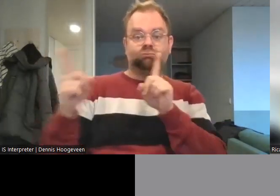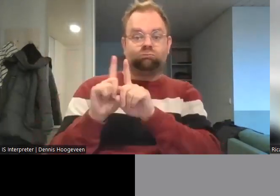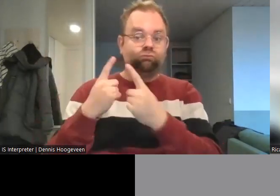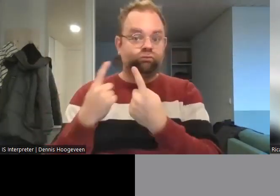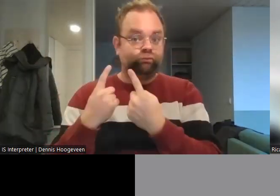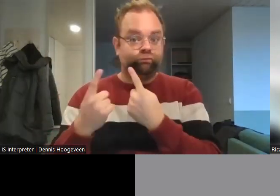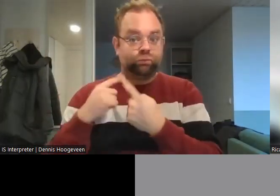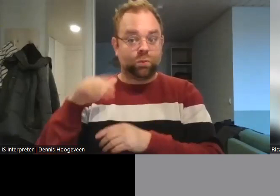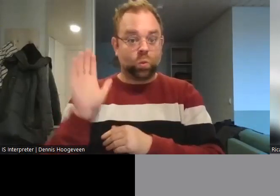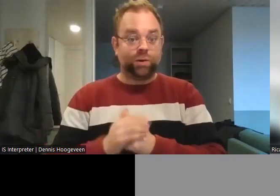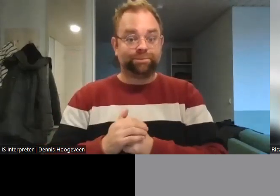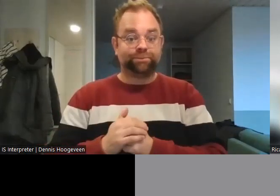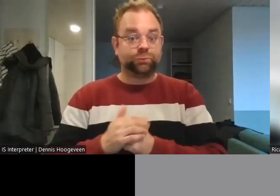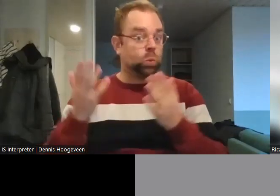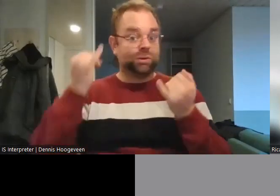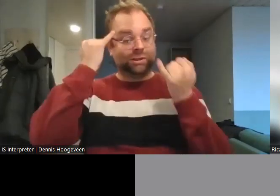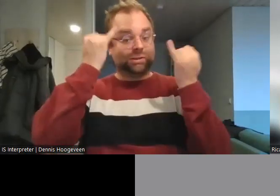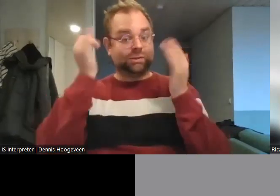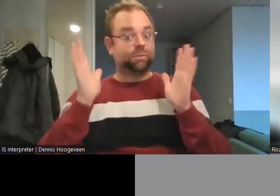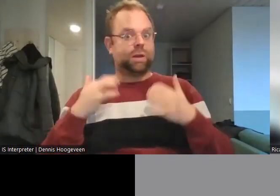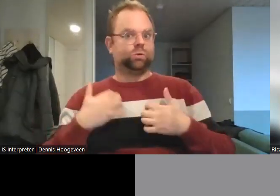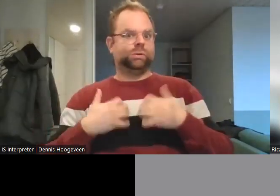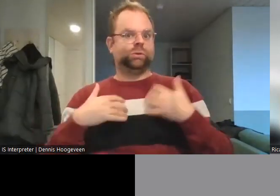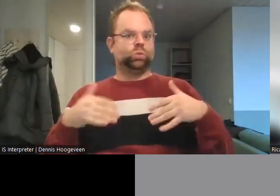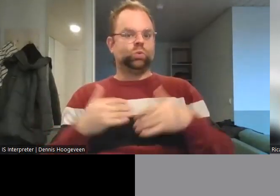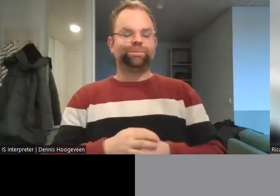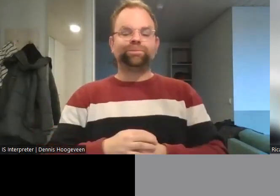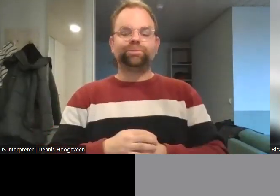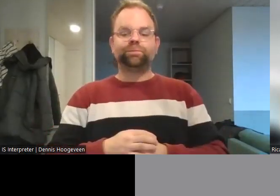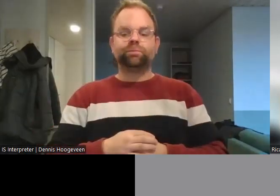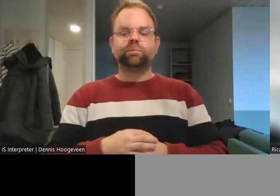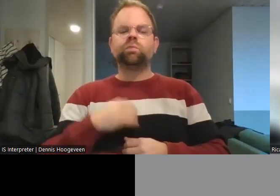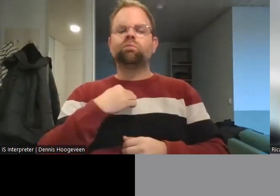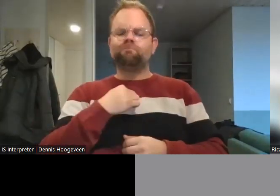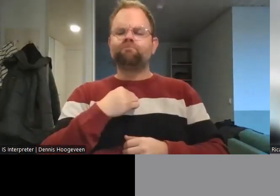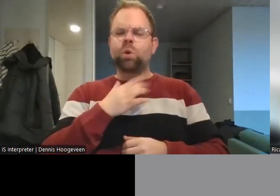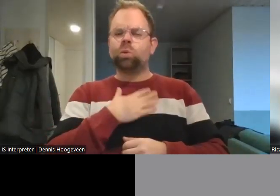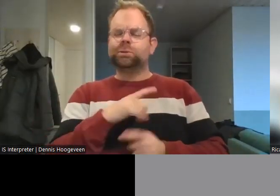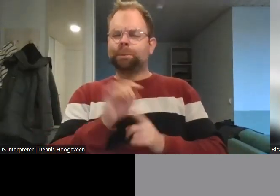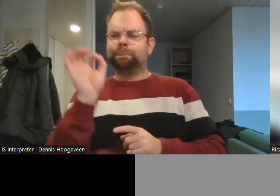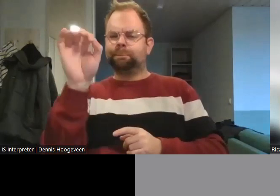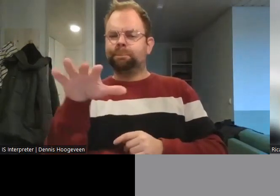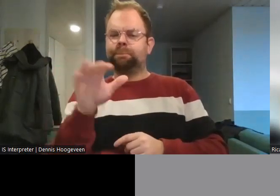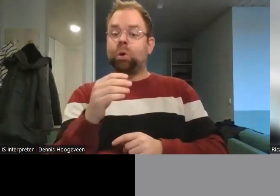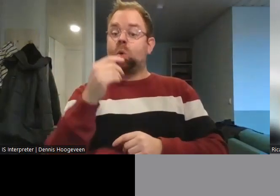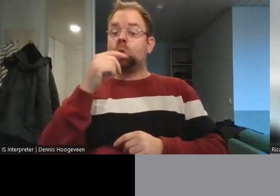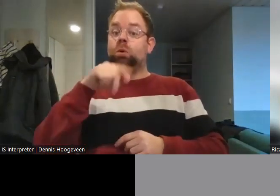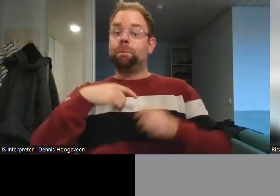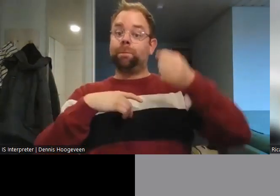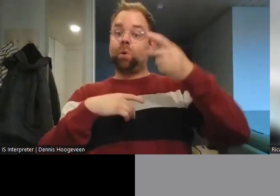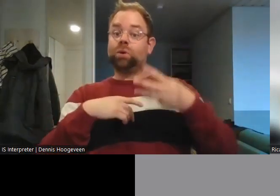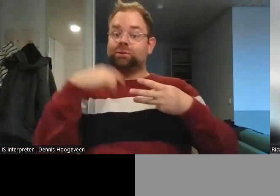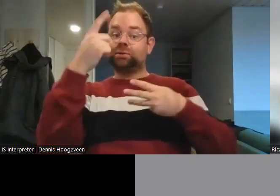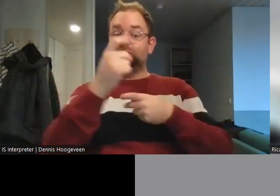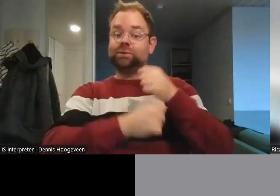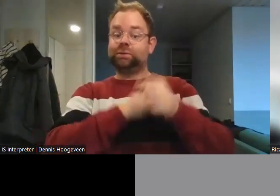year is to run and document accessibility and safety audits across programs, including as